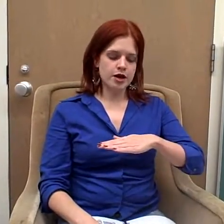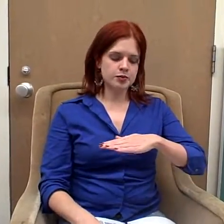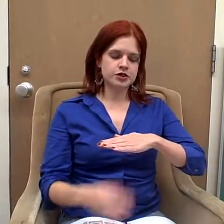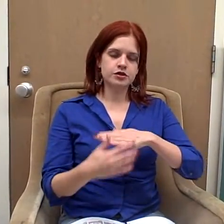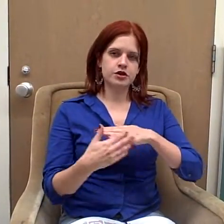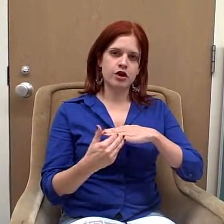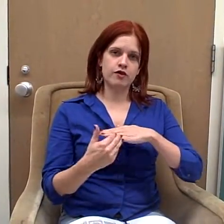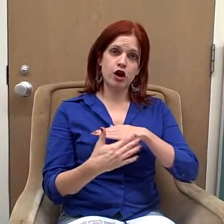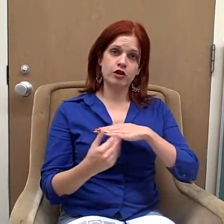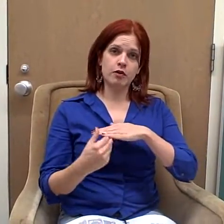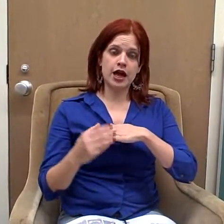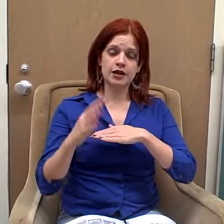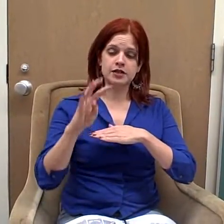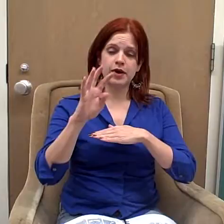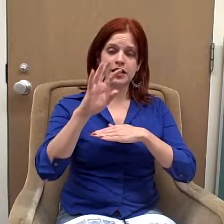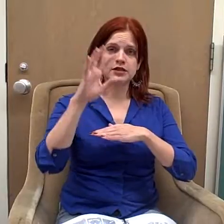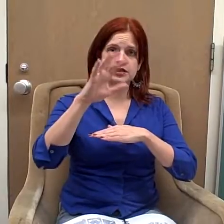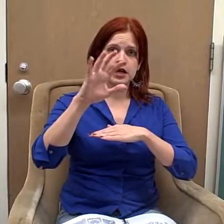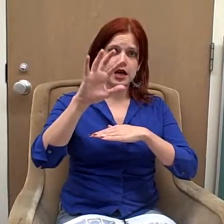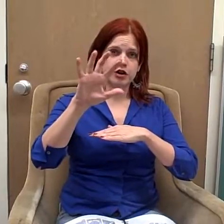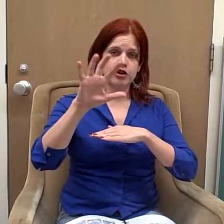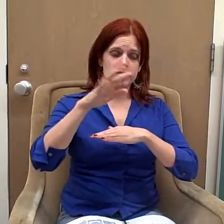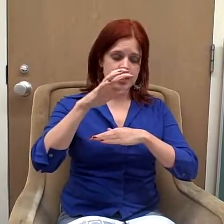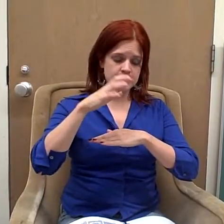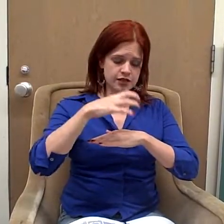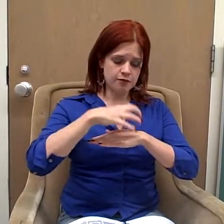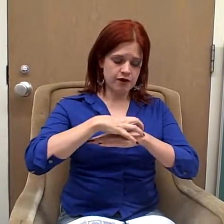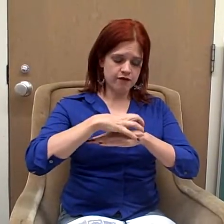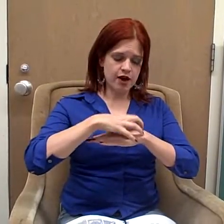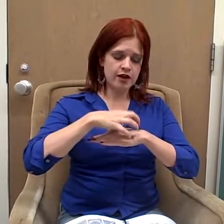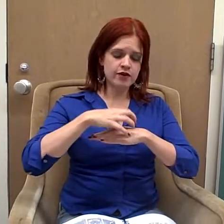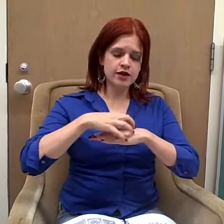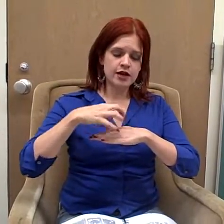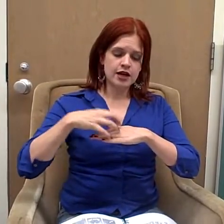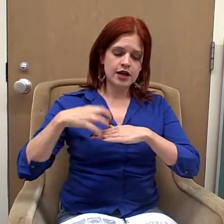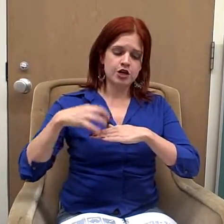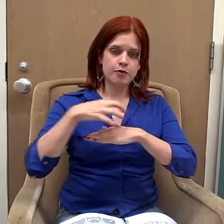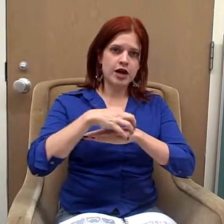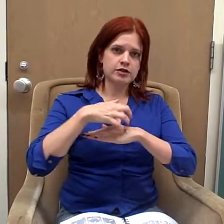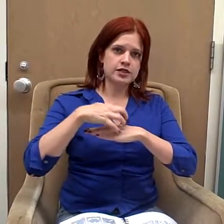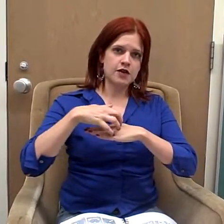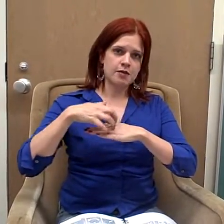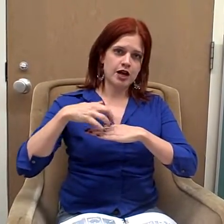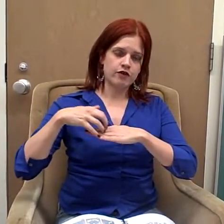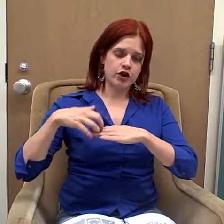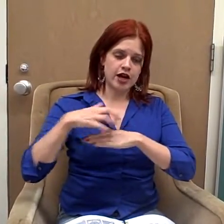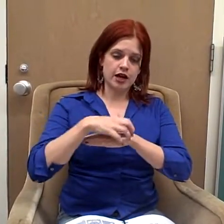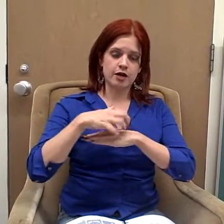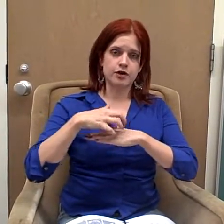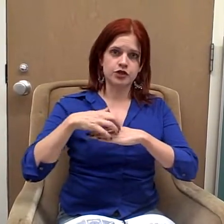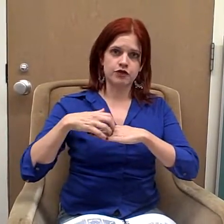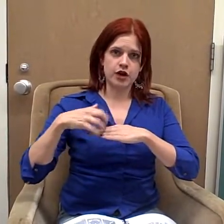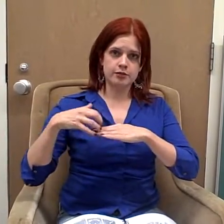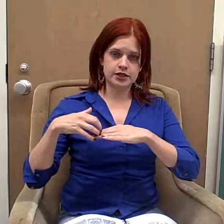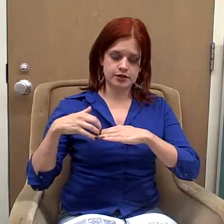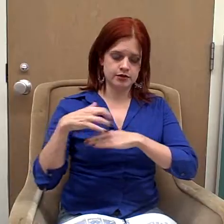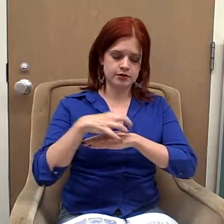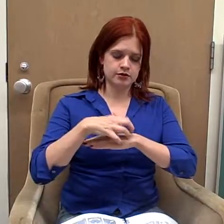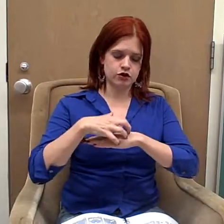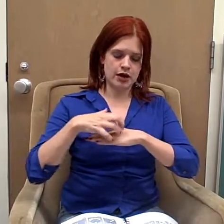Grapes, you have your non-dominant hand as a base, your dominant hand is in a bent 5, and you bounce it down the back of your hand like a bunch of grapes.